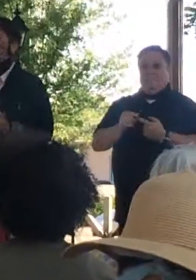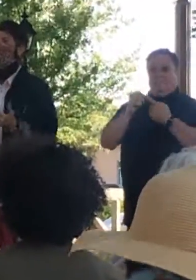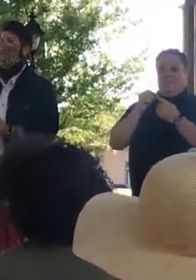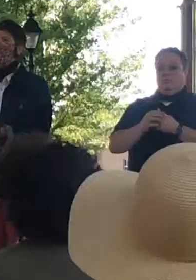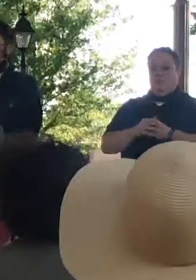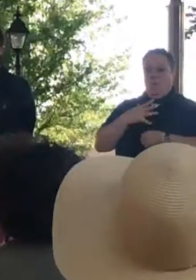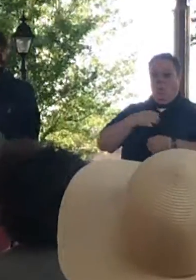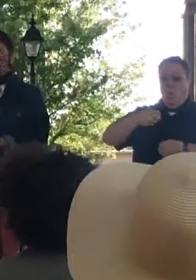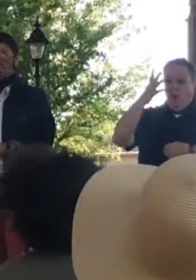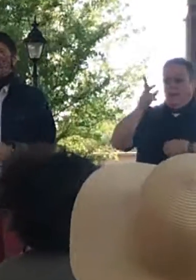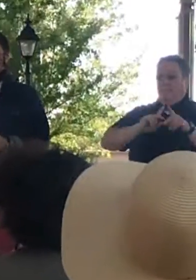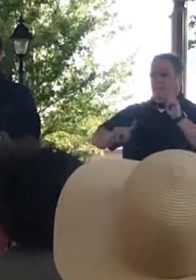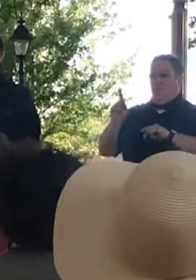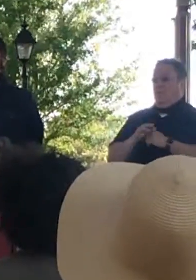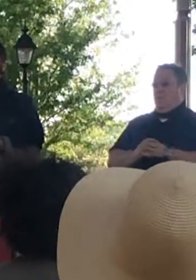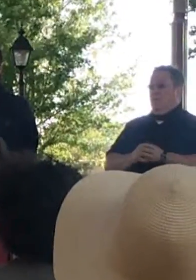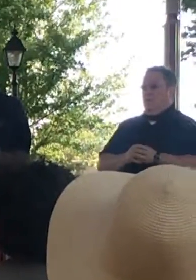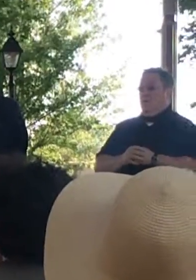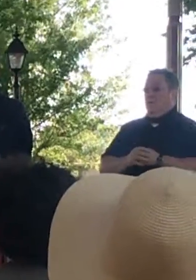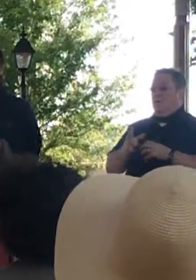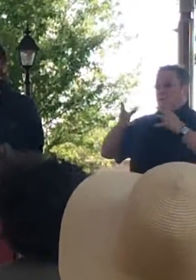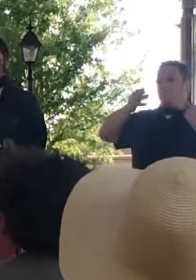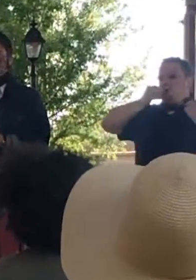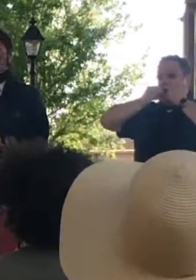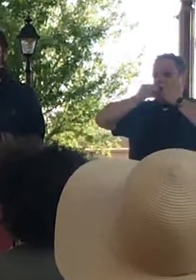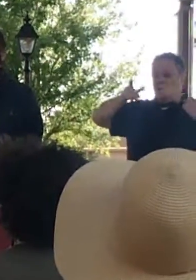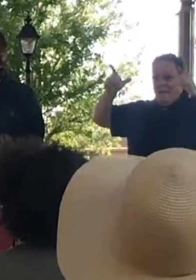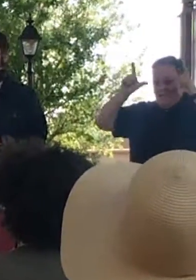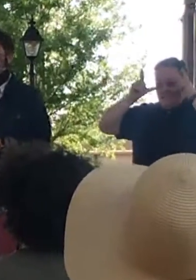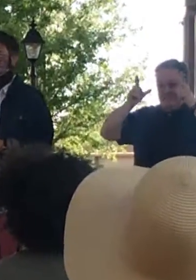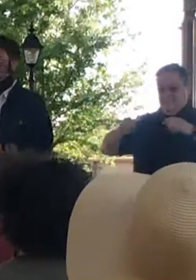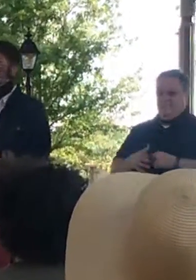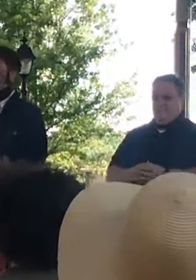especially white people, shut up and listen.